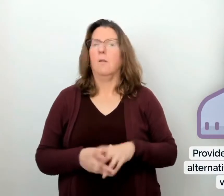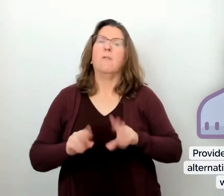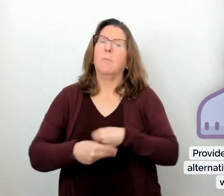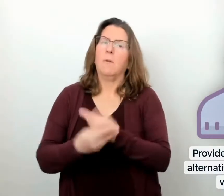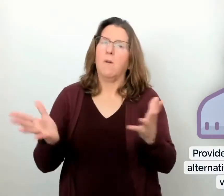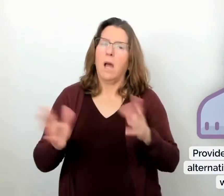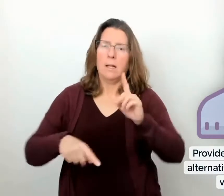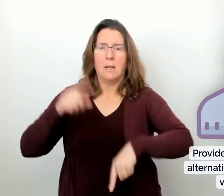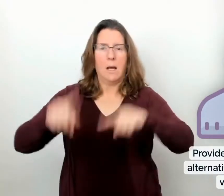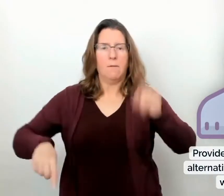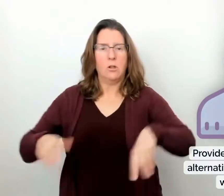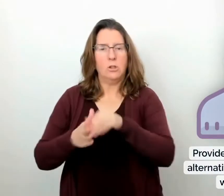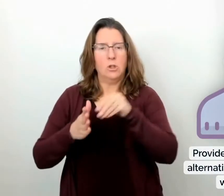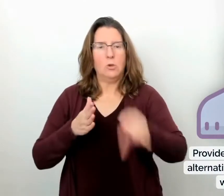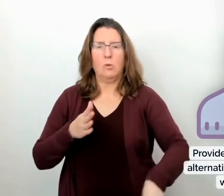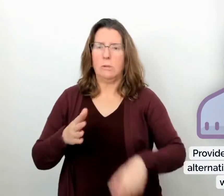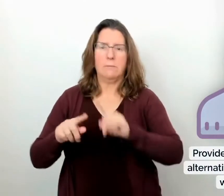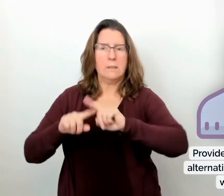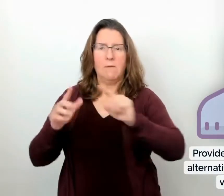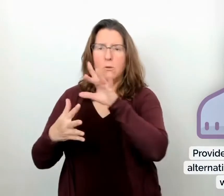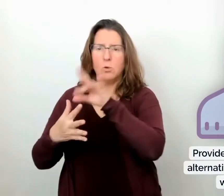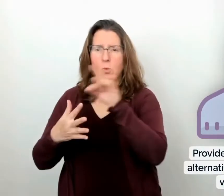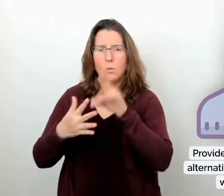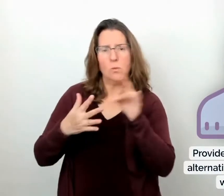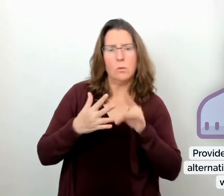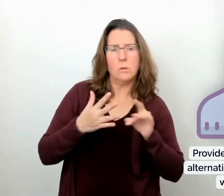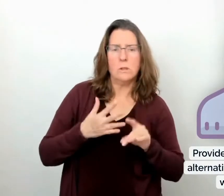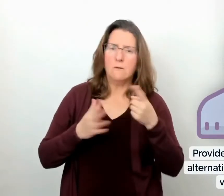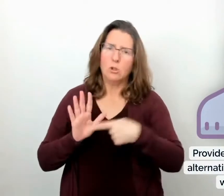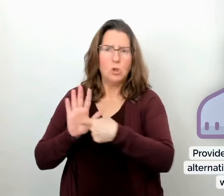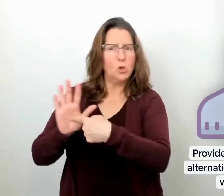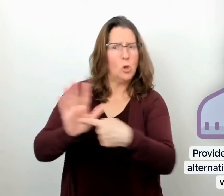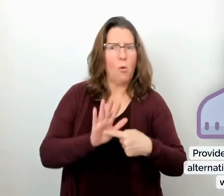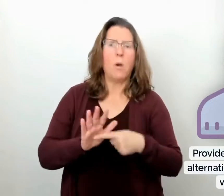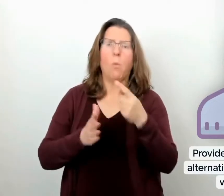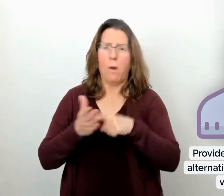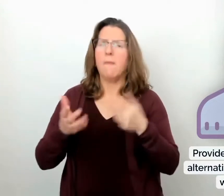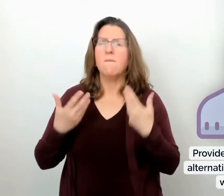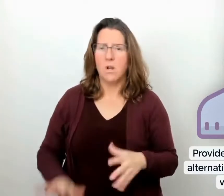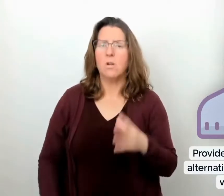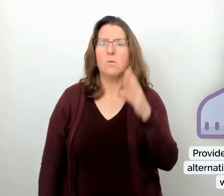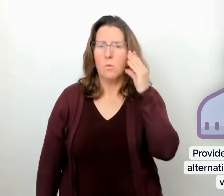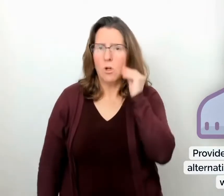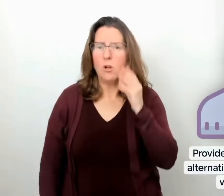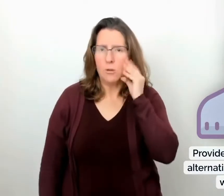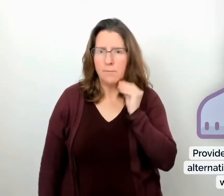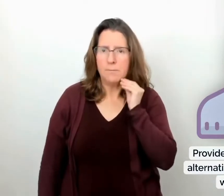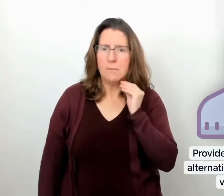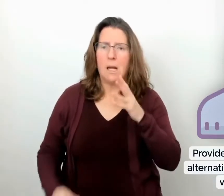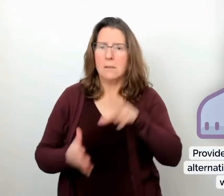We want to provide our students with multiple options and opportunities to demonstrate what they have experienced